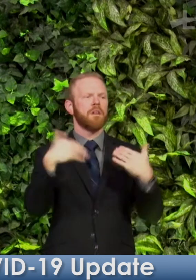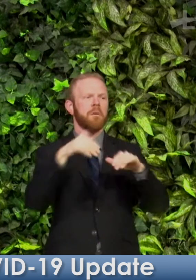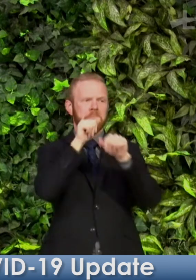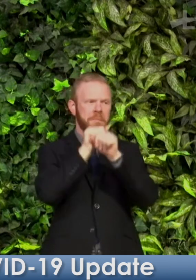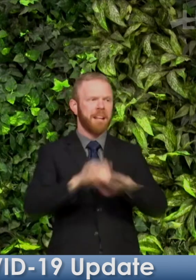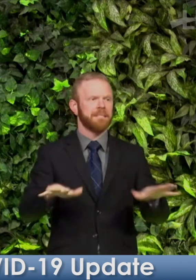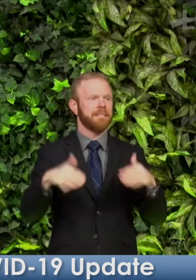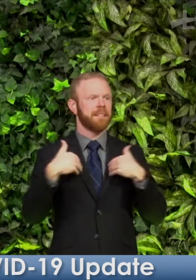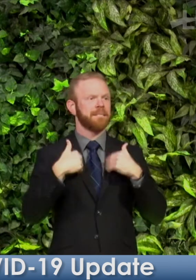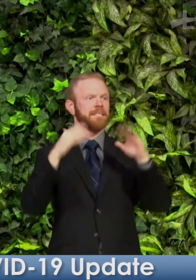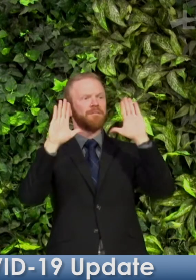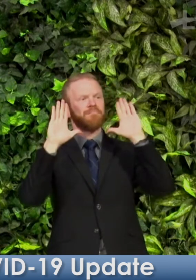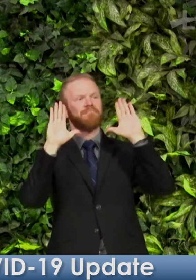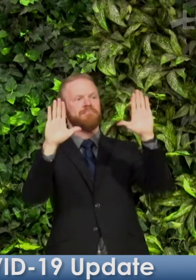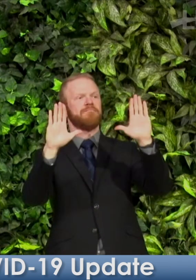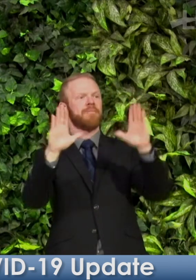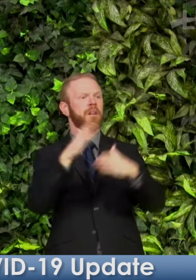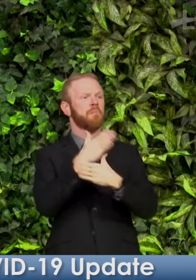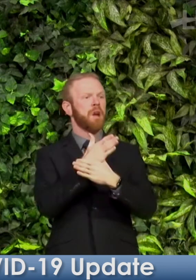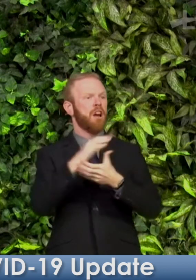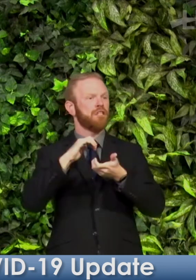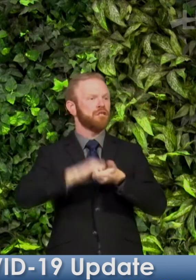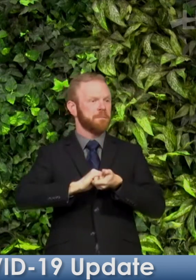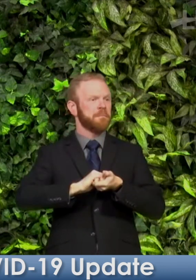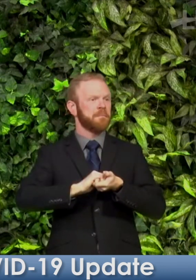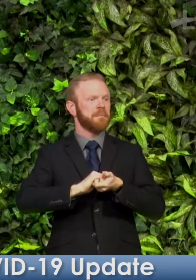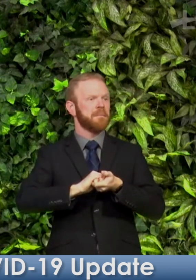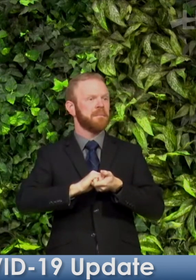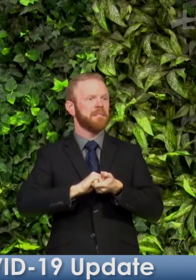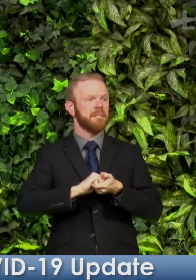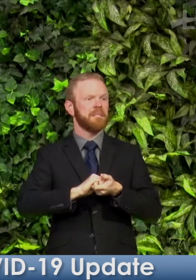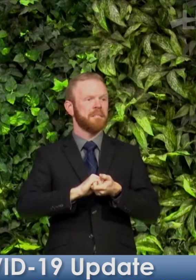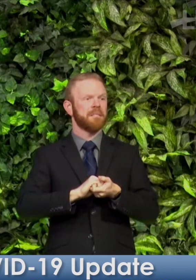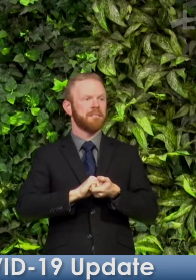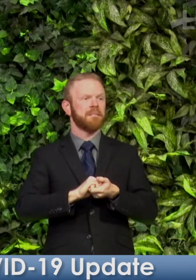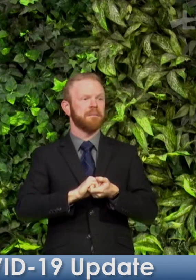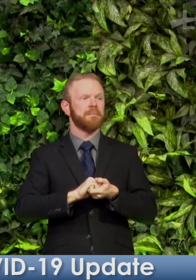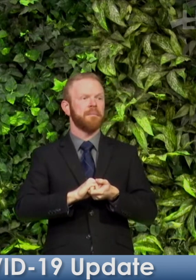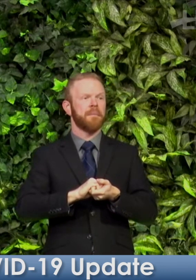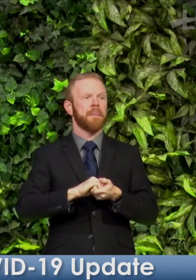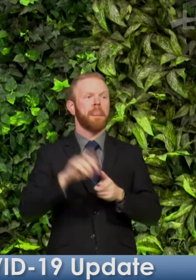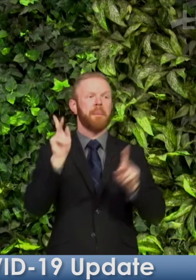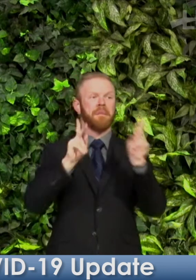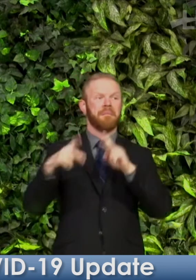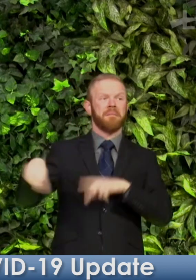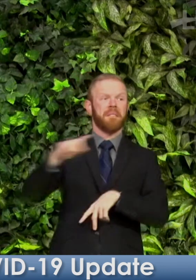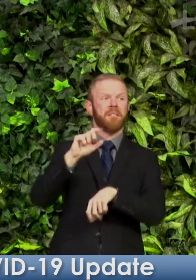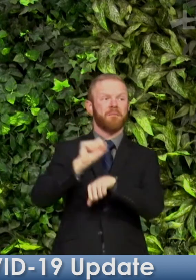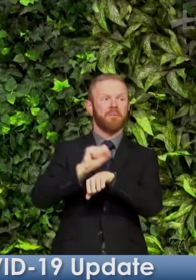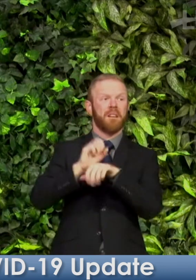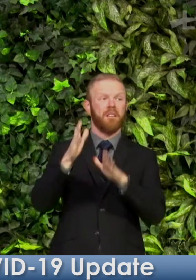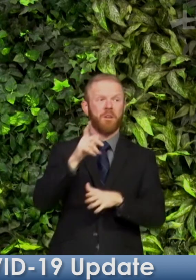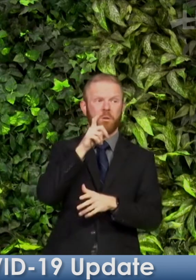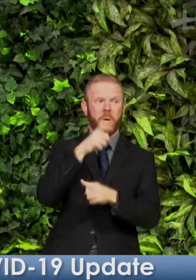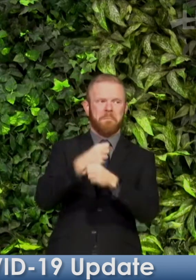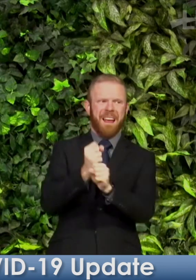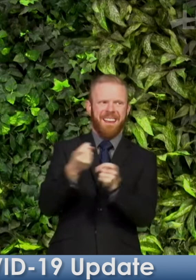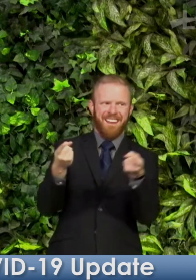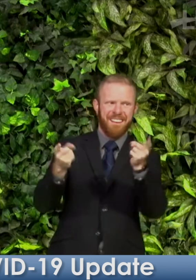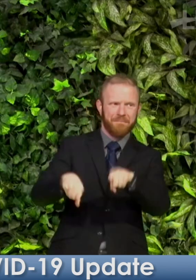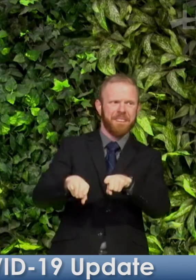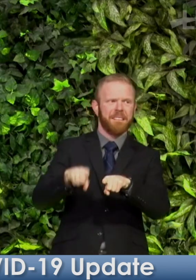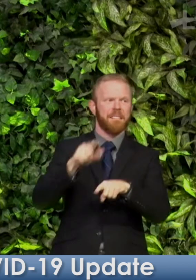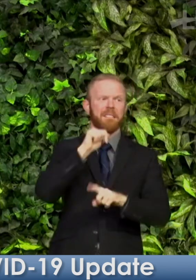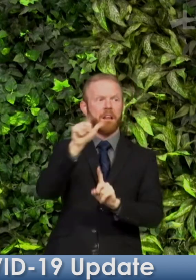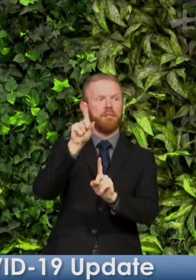in this process, not just the incredible workers that are making this happen, this large site, not just the mayor,